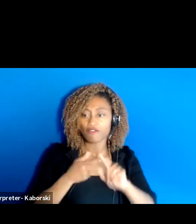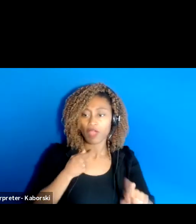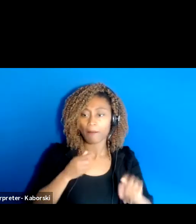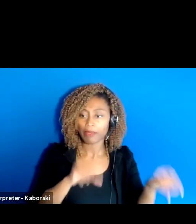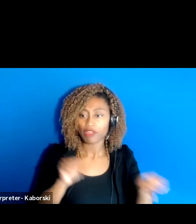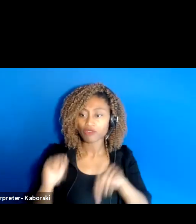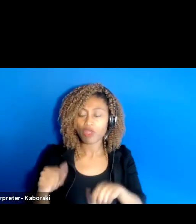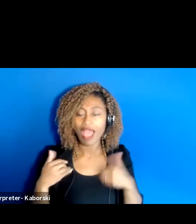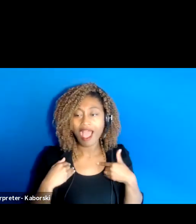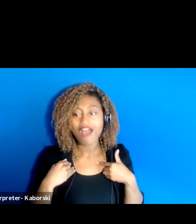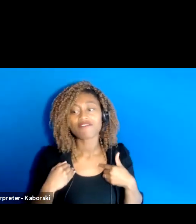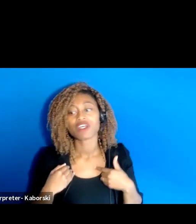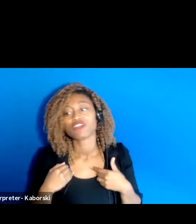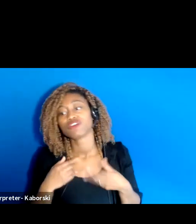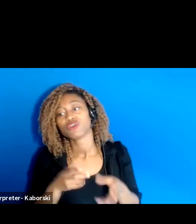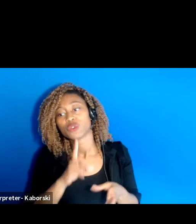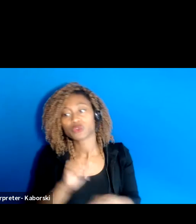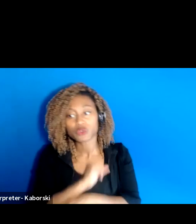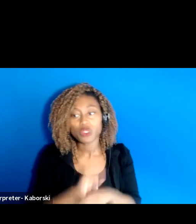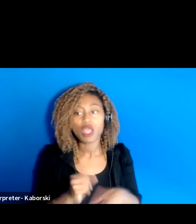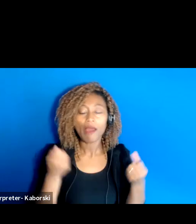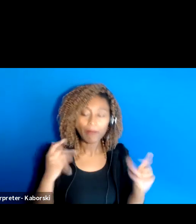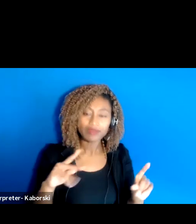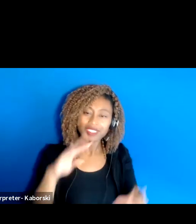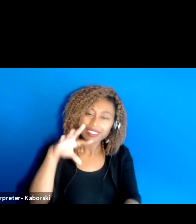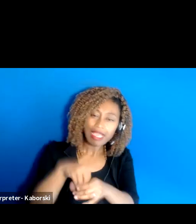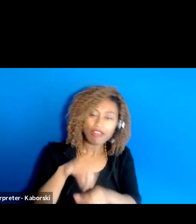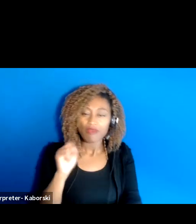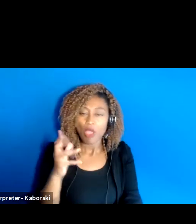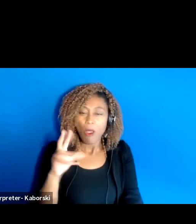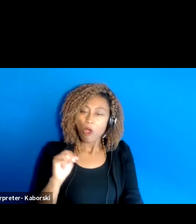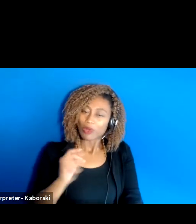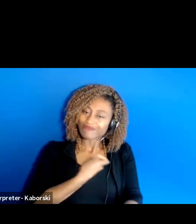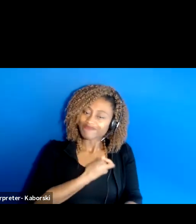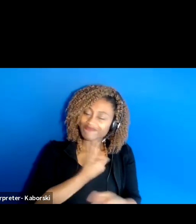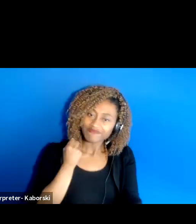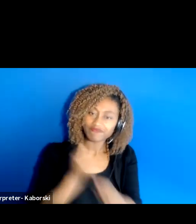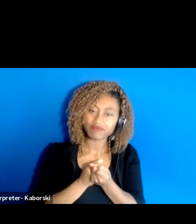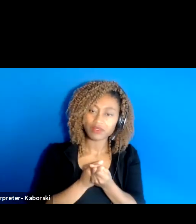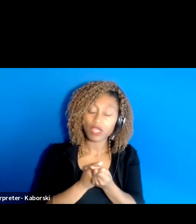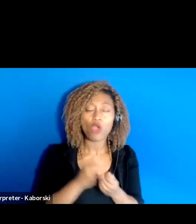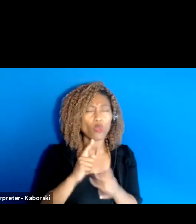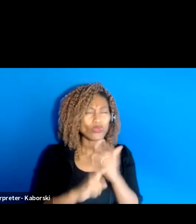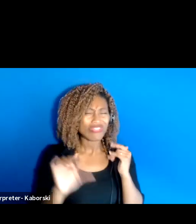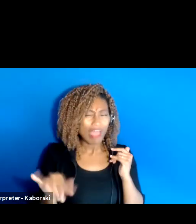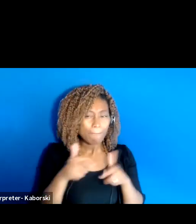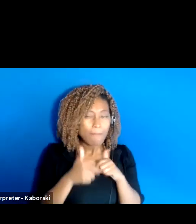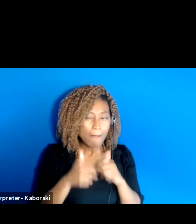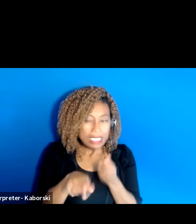true opportunities to engage in their own self-advocacy. So we're having a lot of really